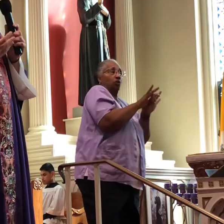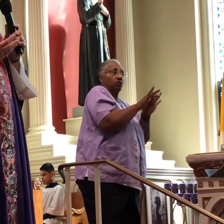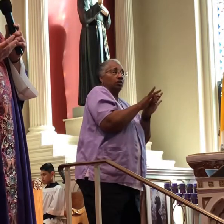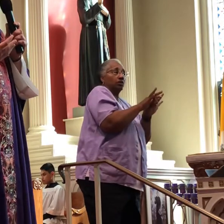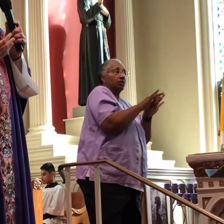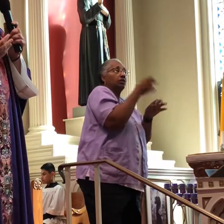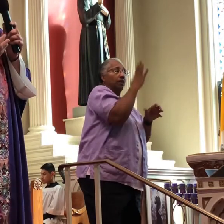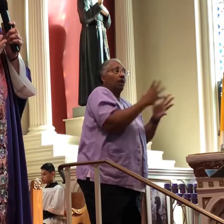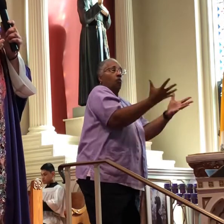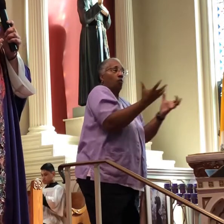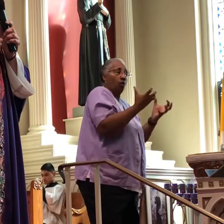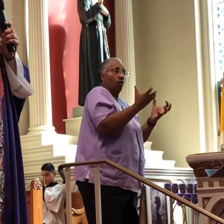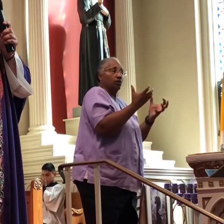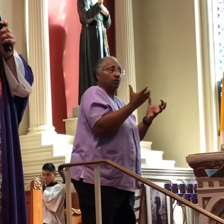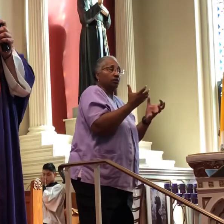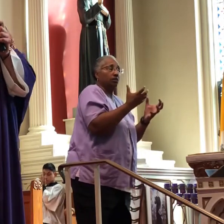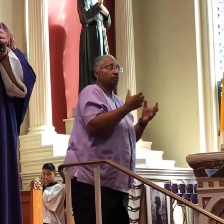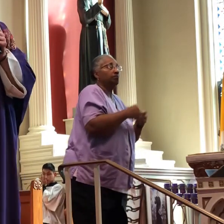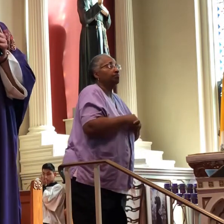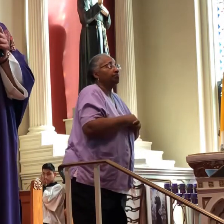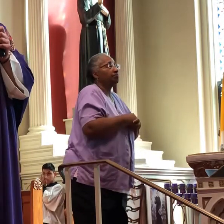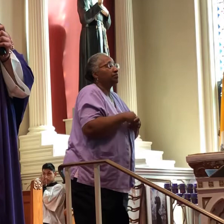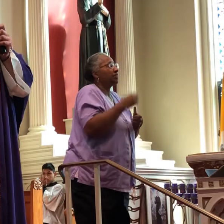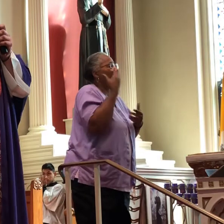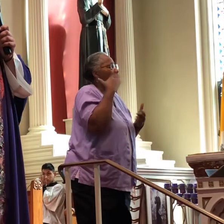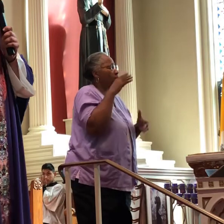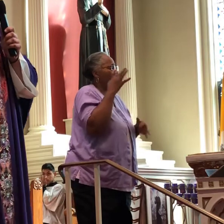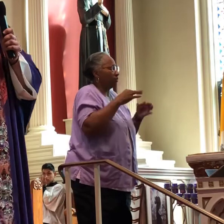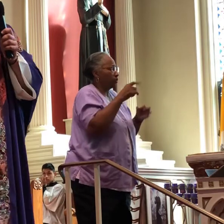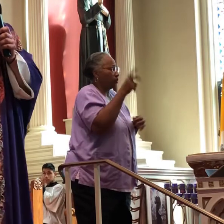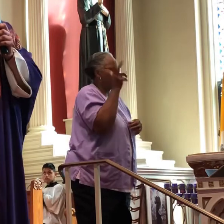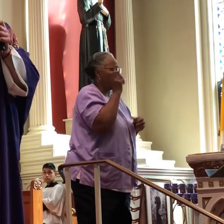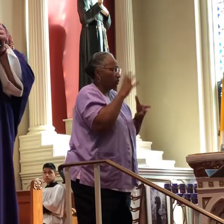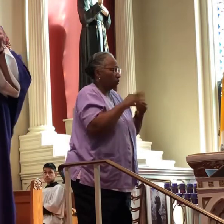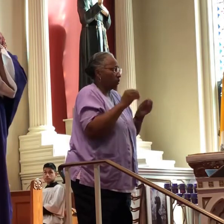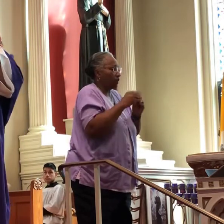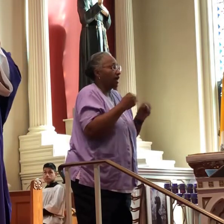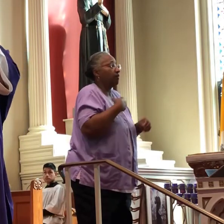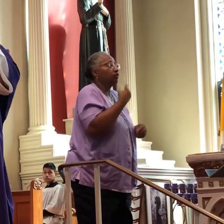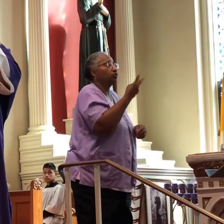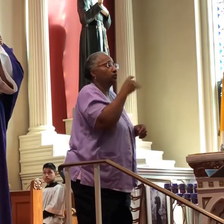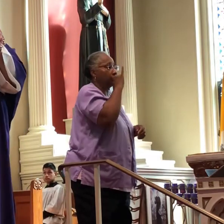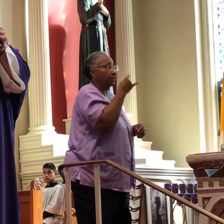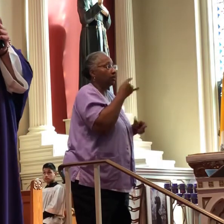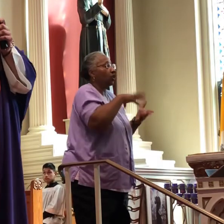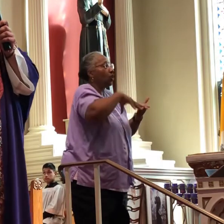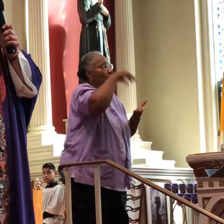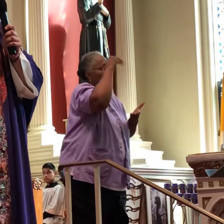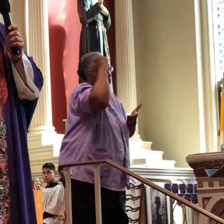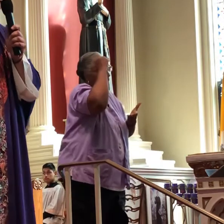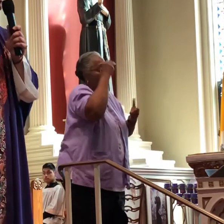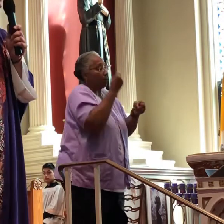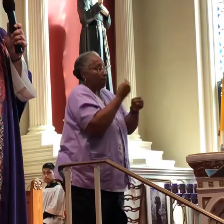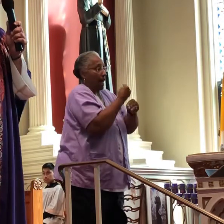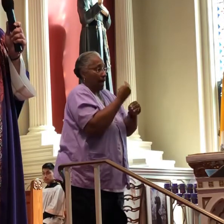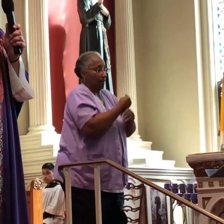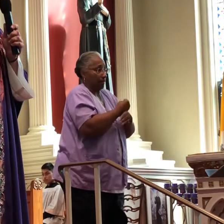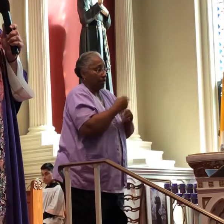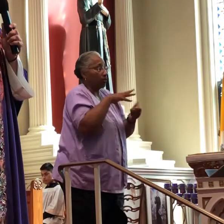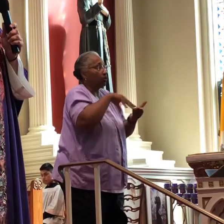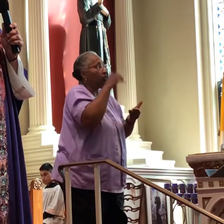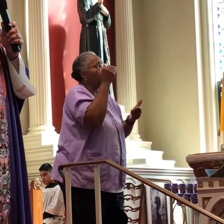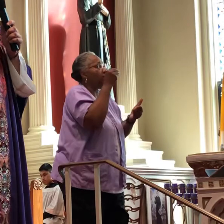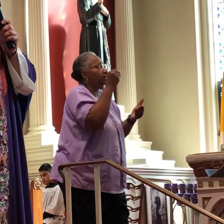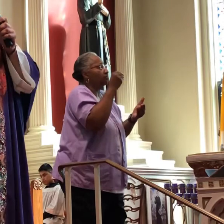what God wants from us. I don't know if you've heard the story of the two kids that they were learning math. They were learning how to do addition